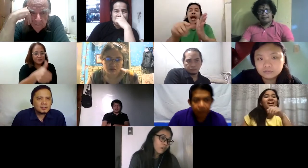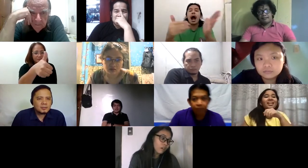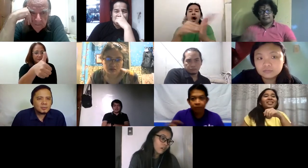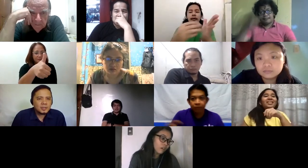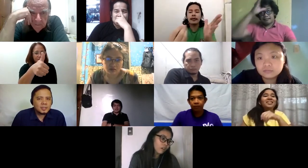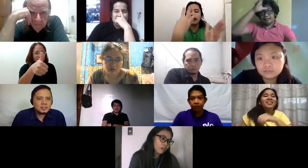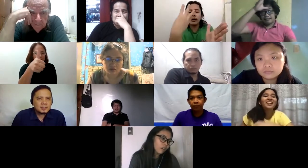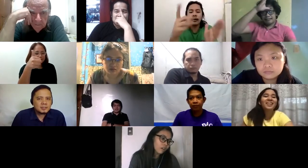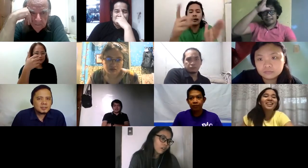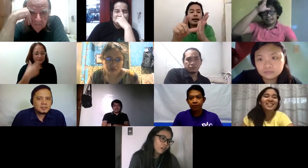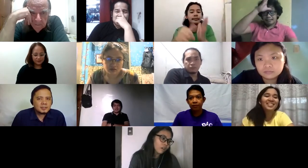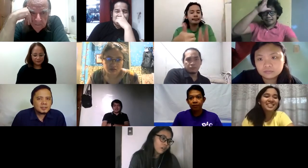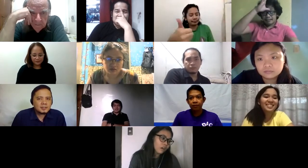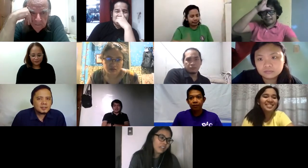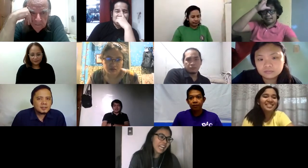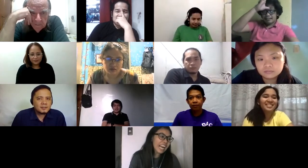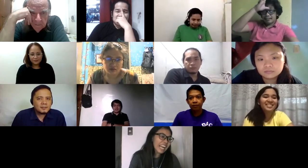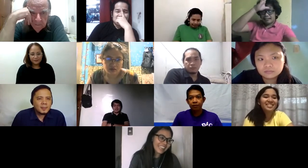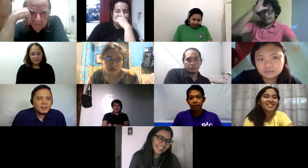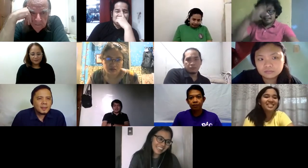What is this? All right.